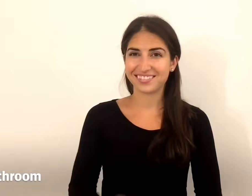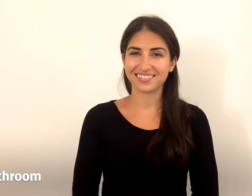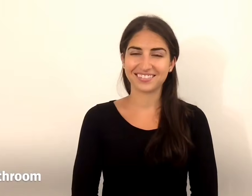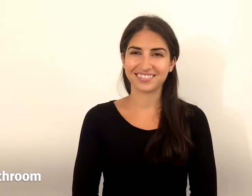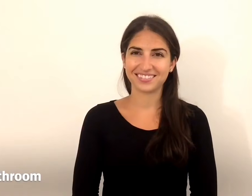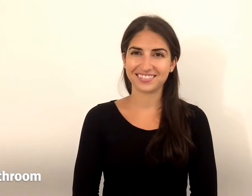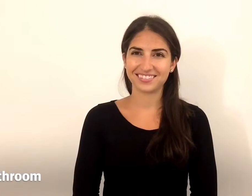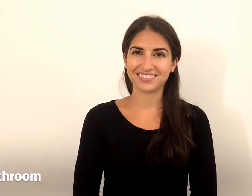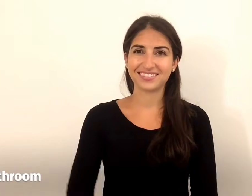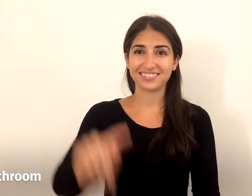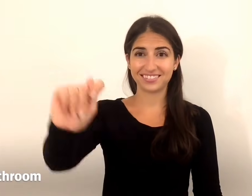Bathroom,